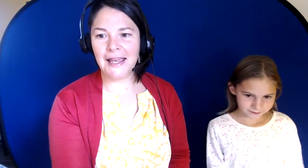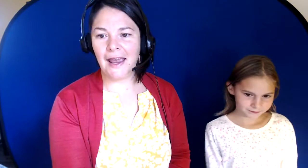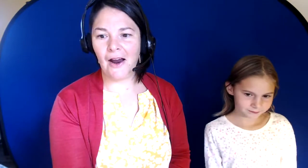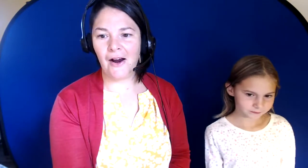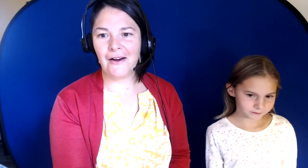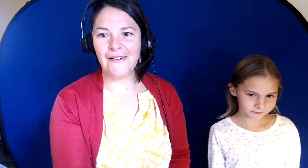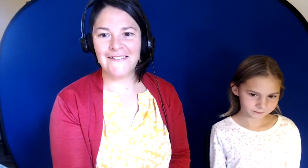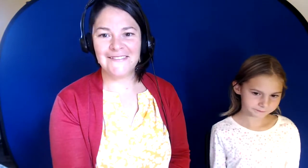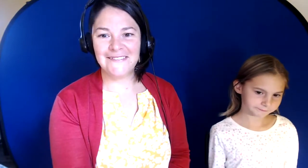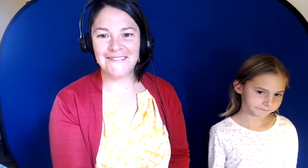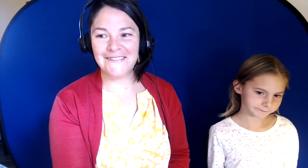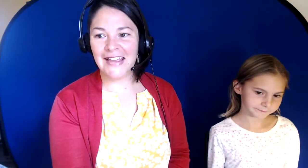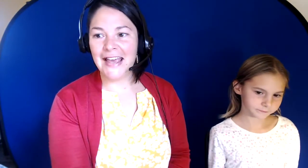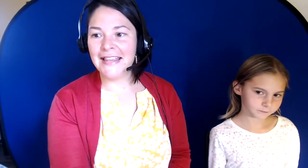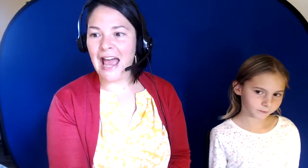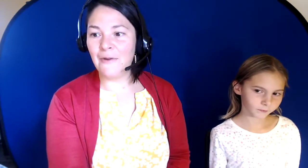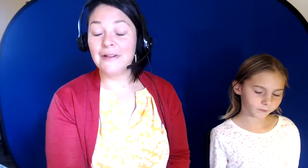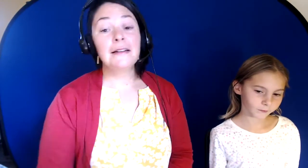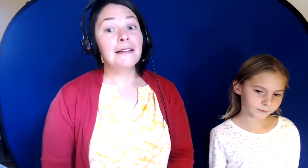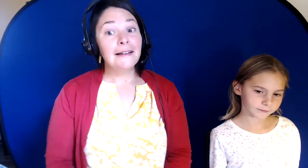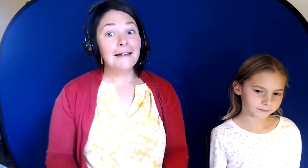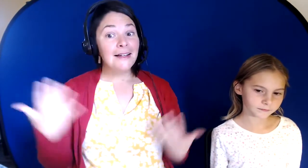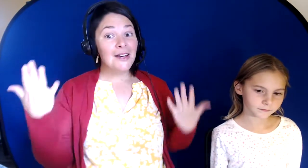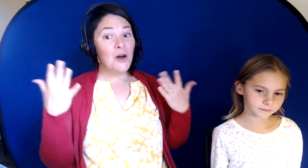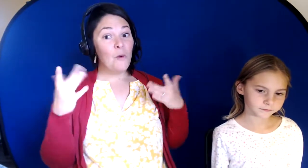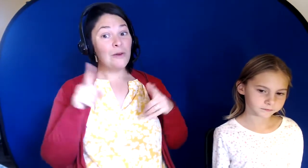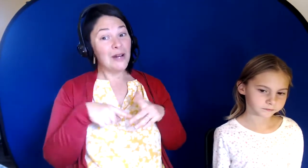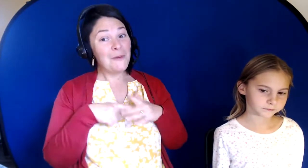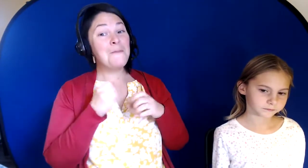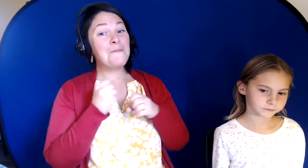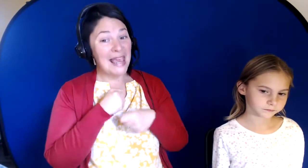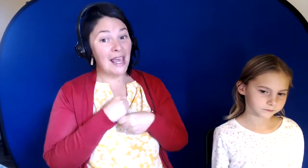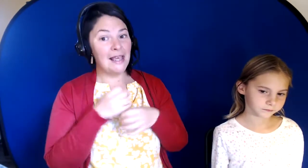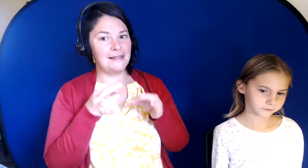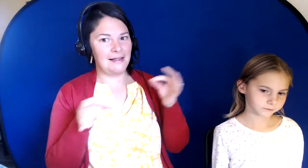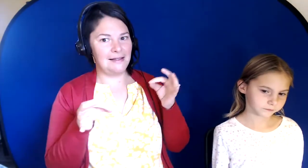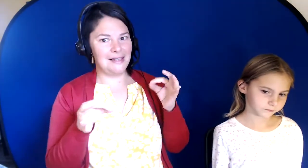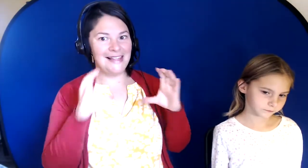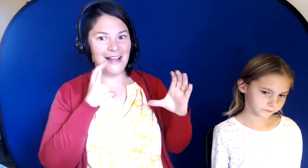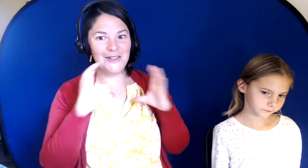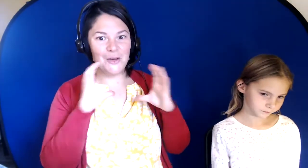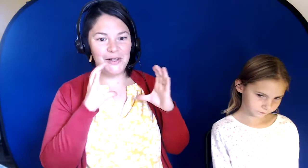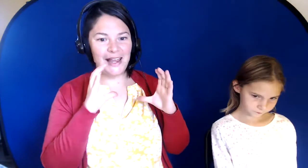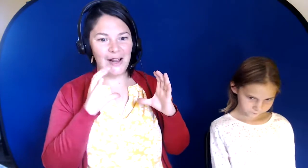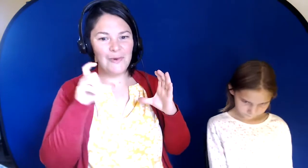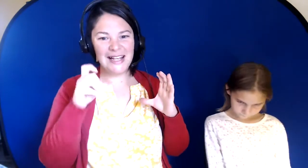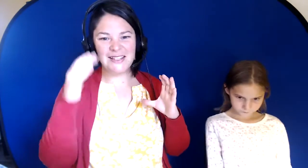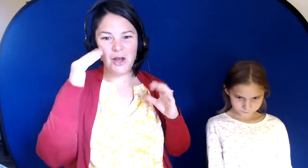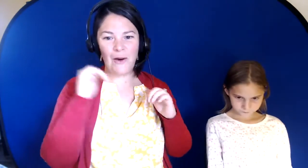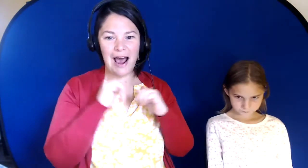here. Now, when we're making sentences and actually communicating, we need to know how to